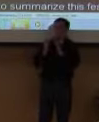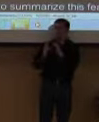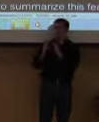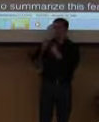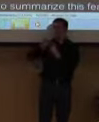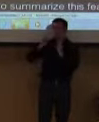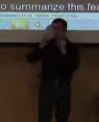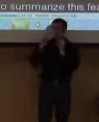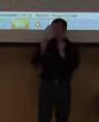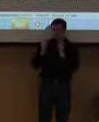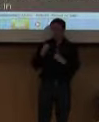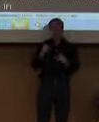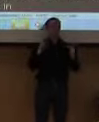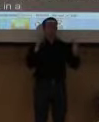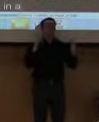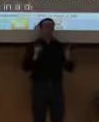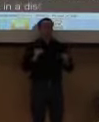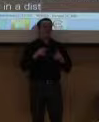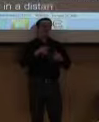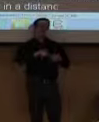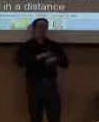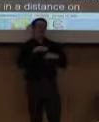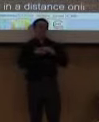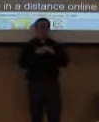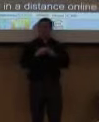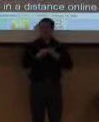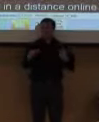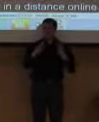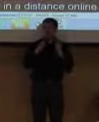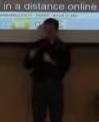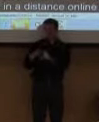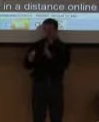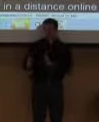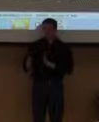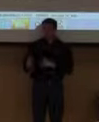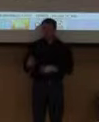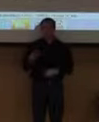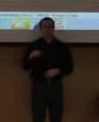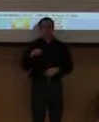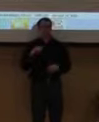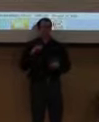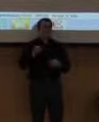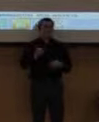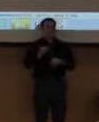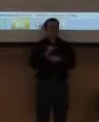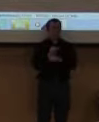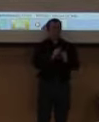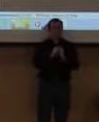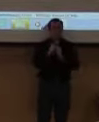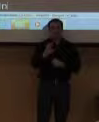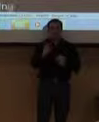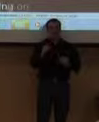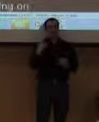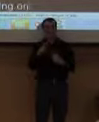format. And depending on the access levels you grant to the students, those collaborative documents can either